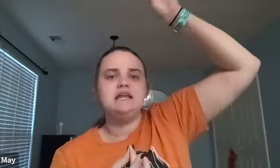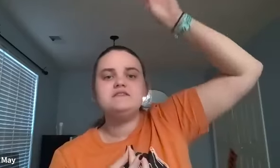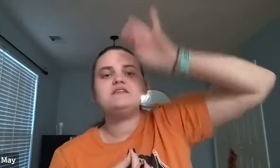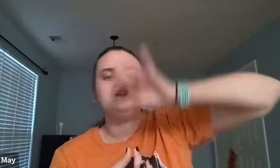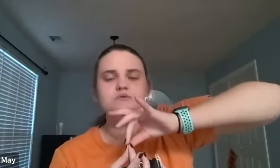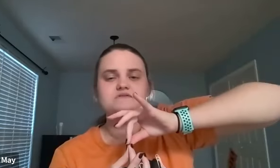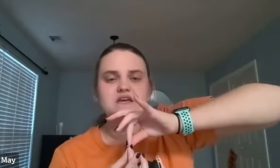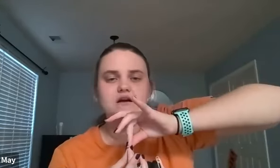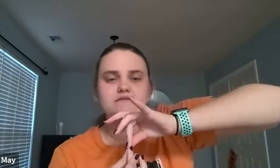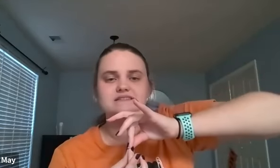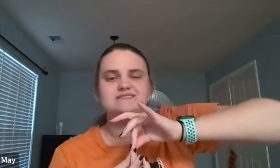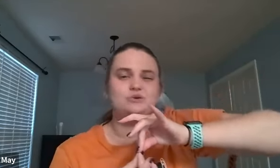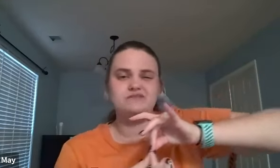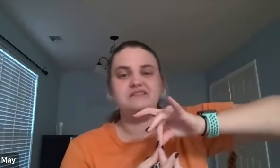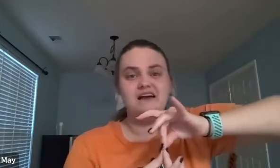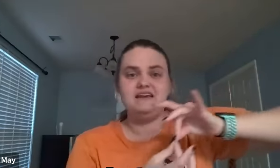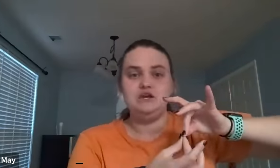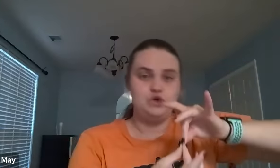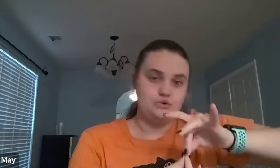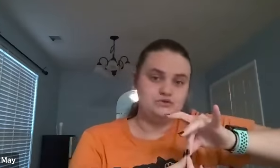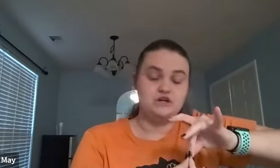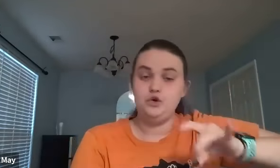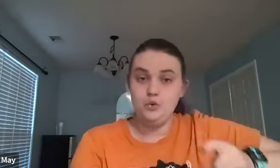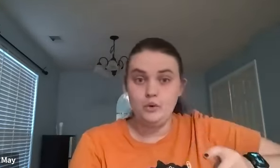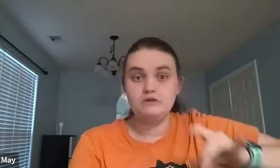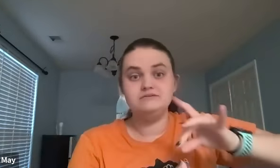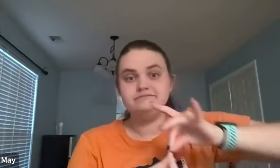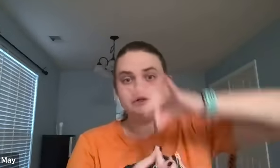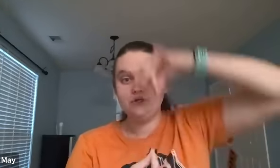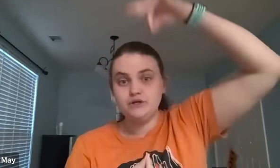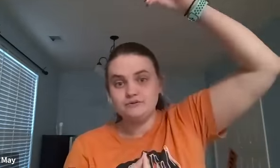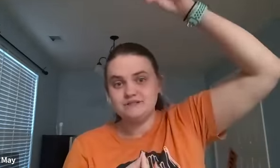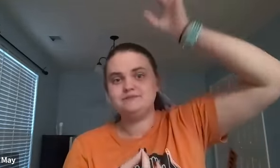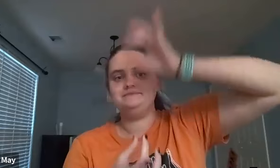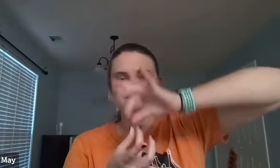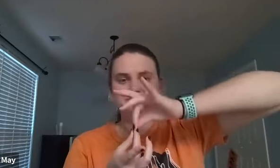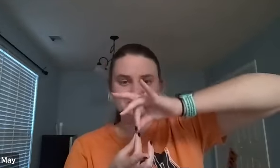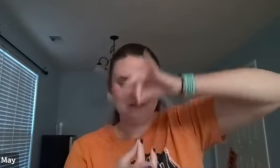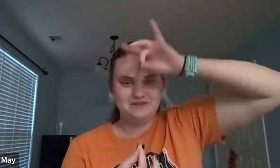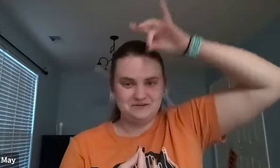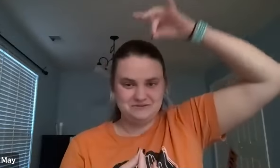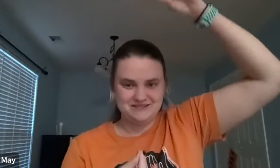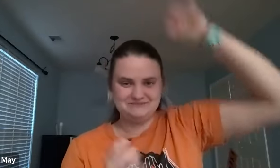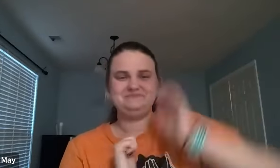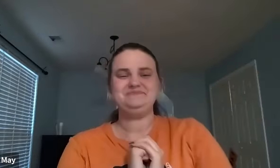Anything that you would think of that's sort of like a ghost, a ghoul, ghost.